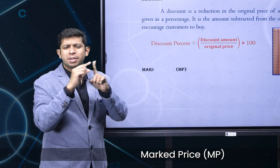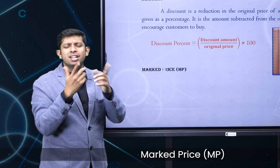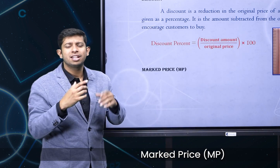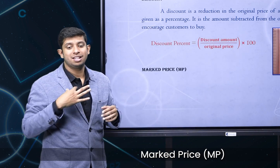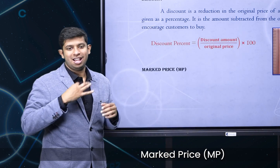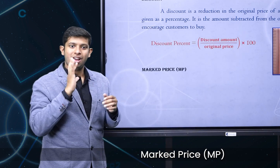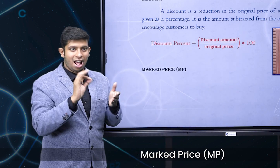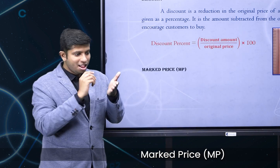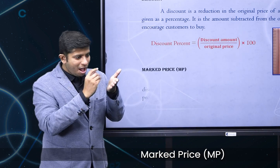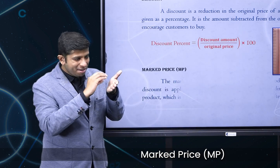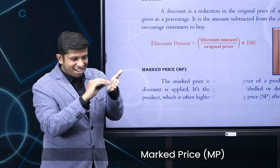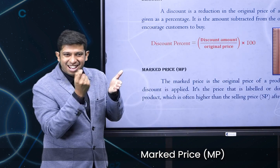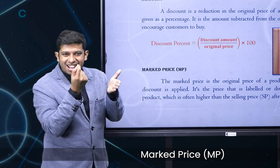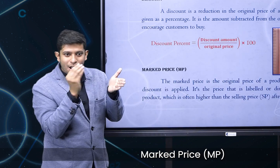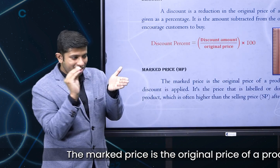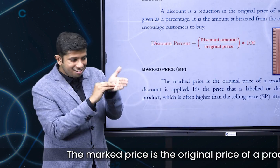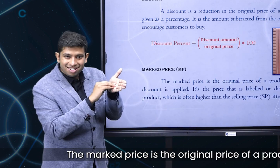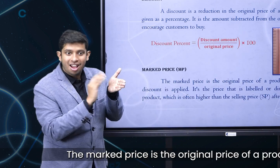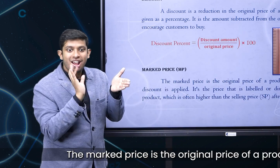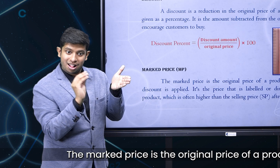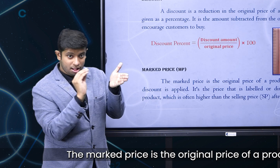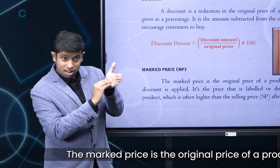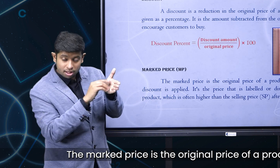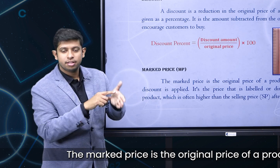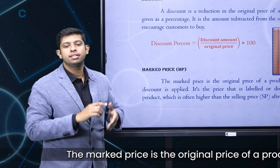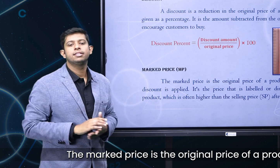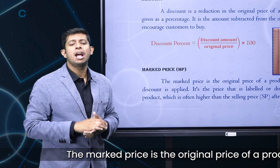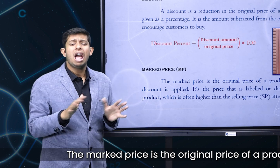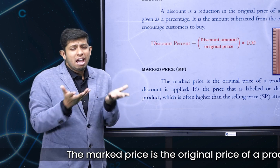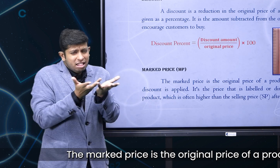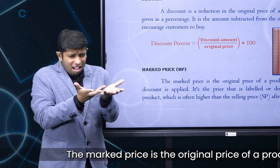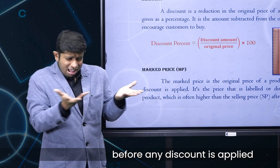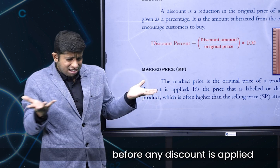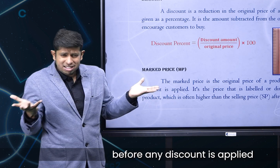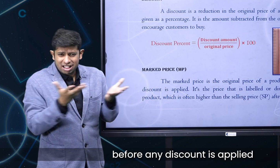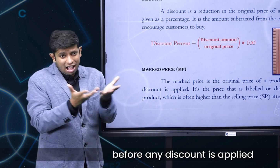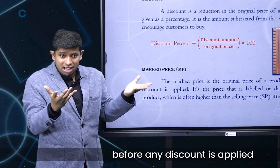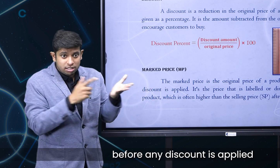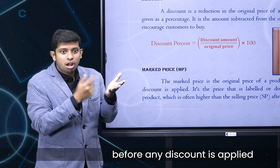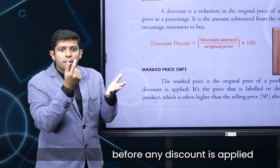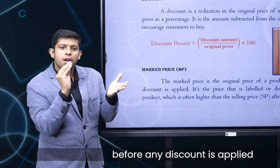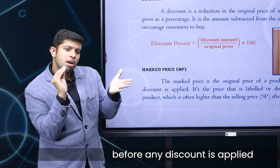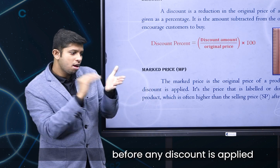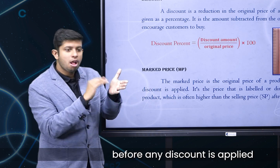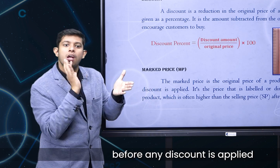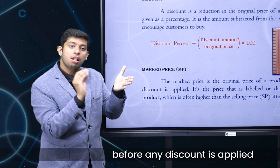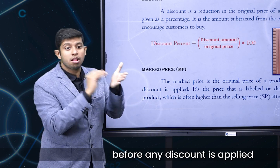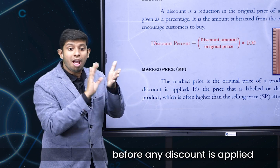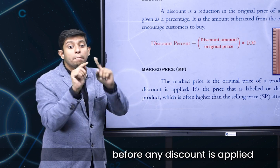Marked price, MP. The marked price is the original price of a product before any discount is applied.